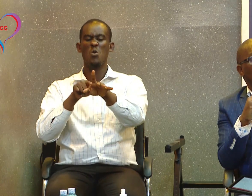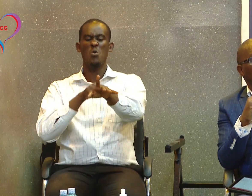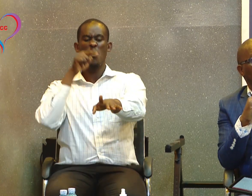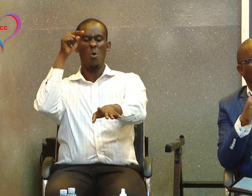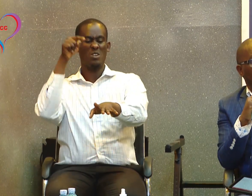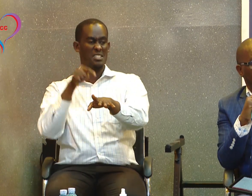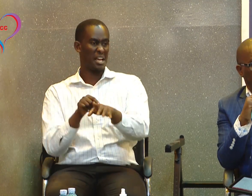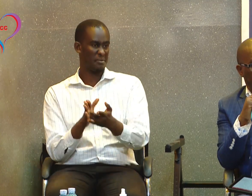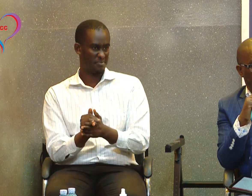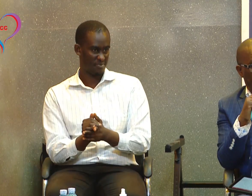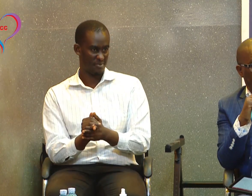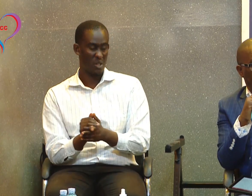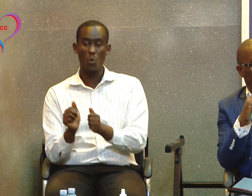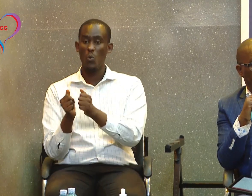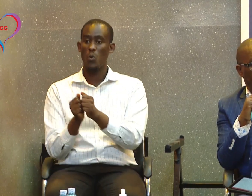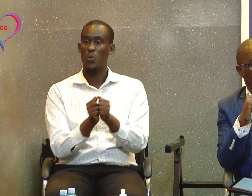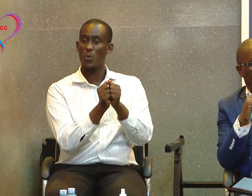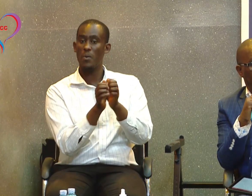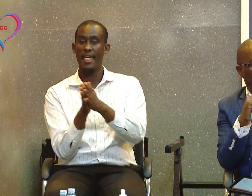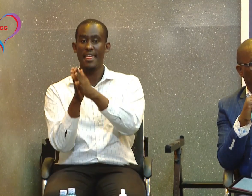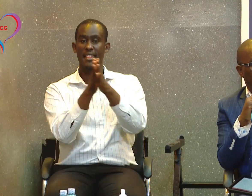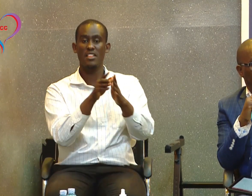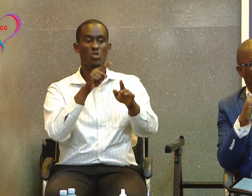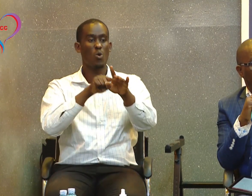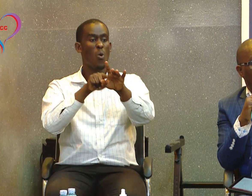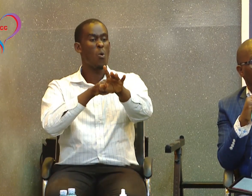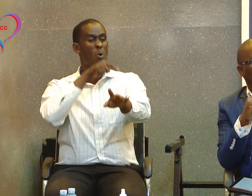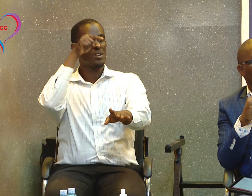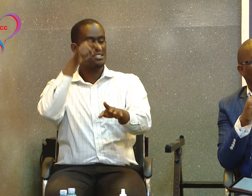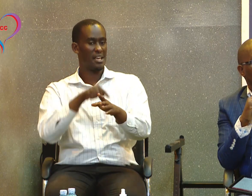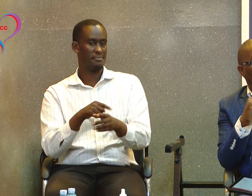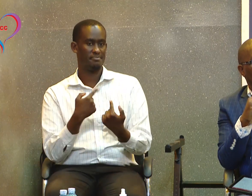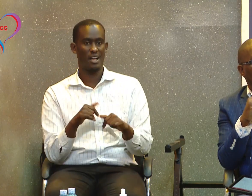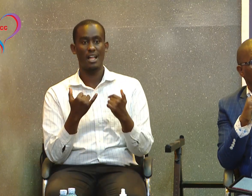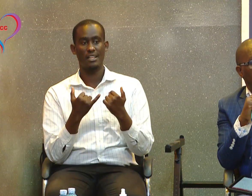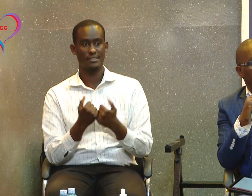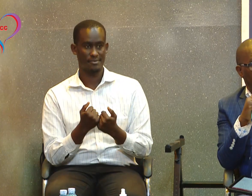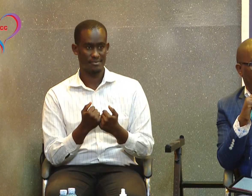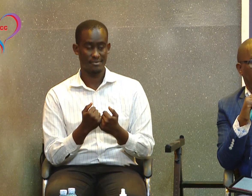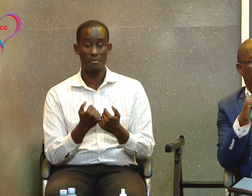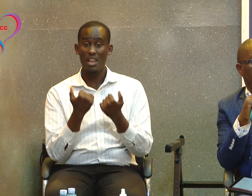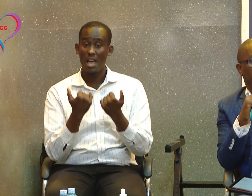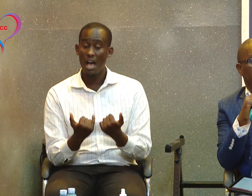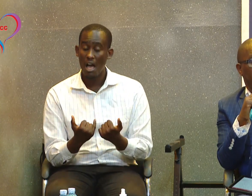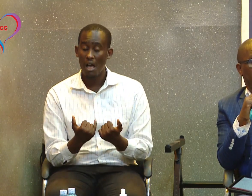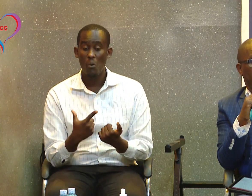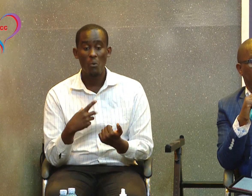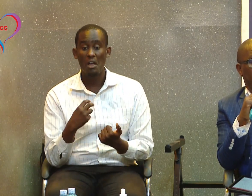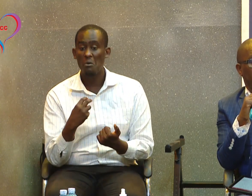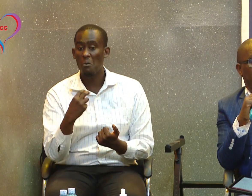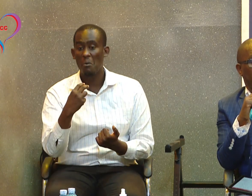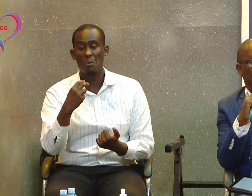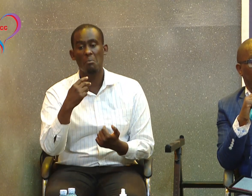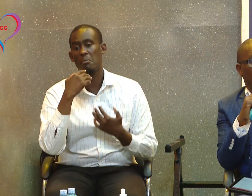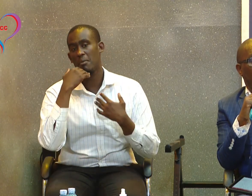a long time. Era ekiseera kibadde ddene nga tuli tukinene nga tuli ffenna. But we are not going anywhere. Naye tetulina